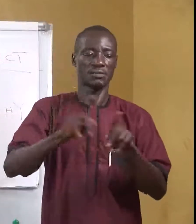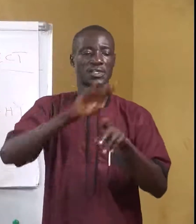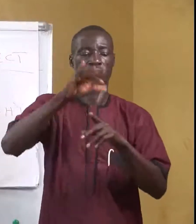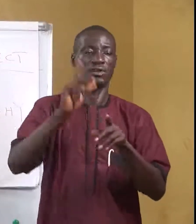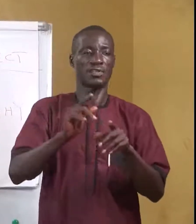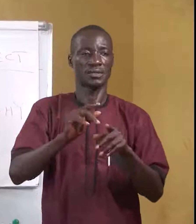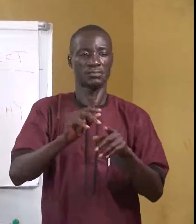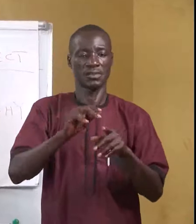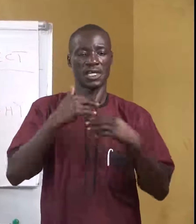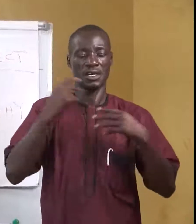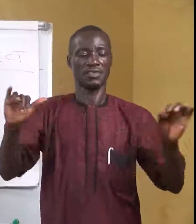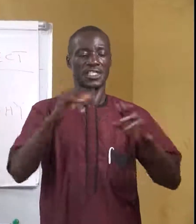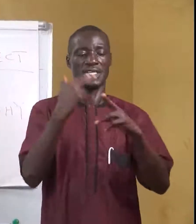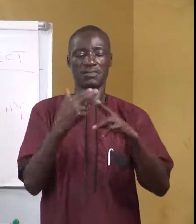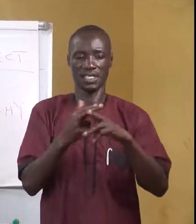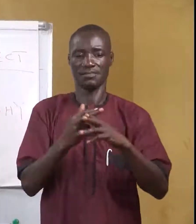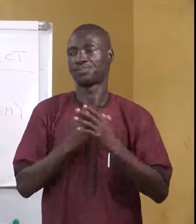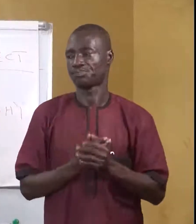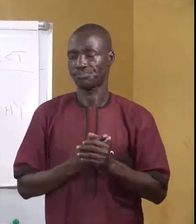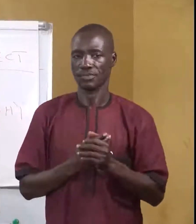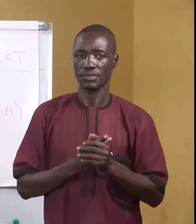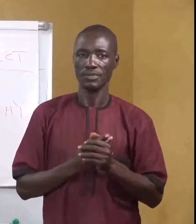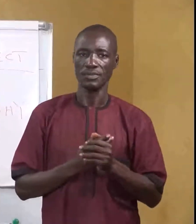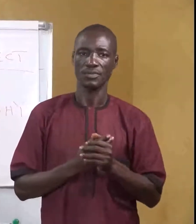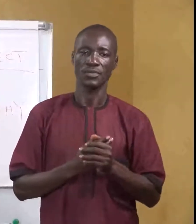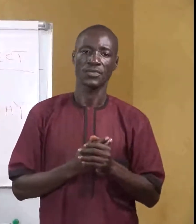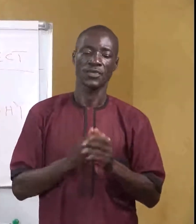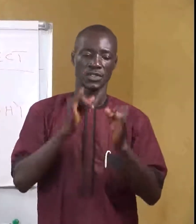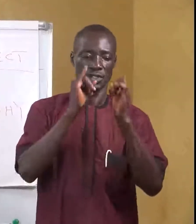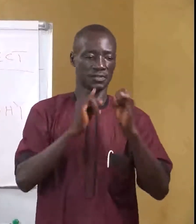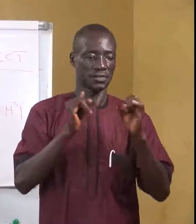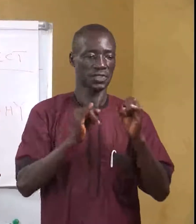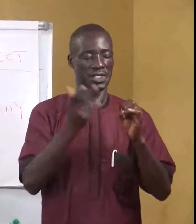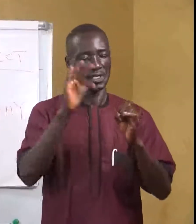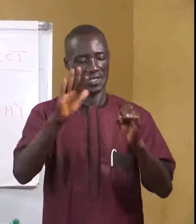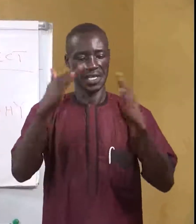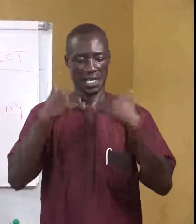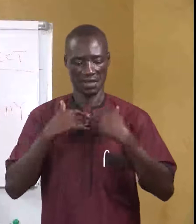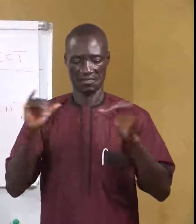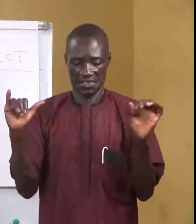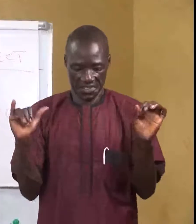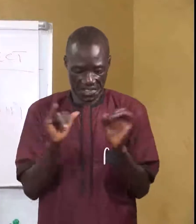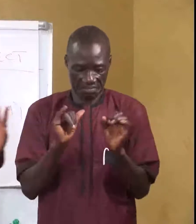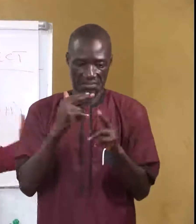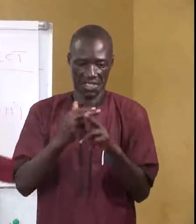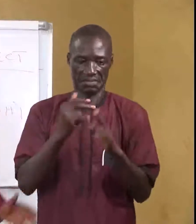as one. They function as one individually, but they are very